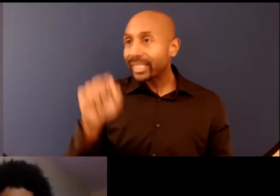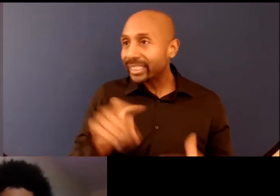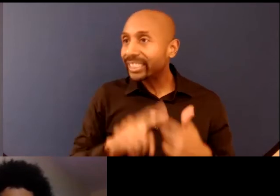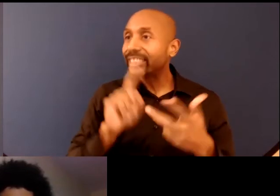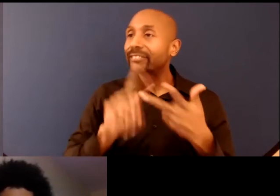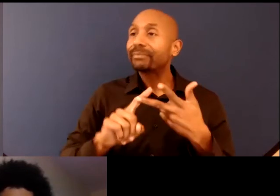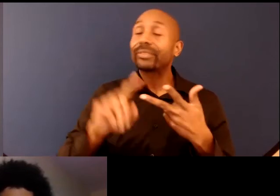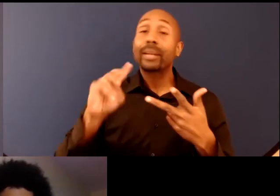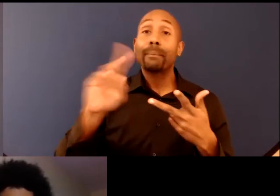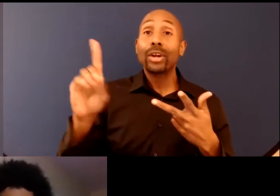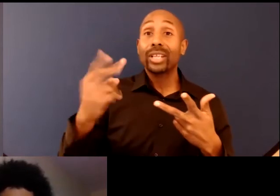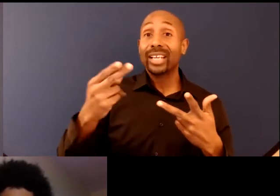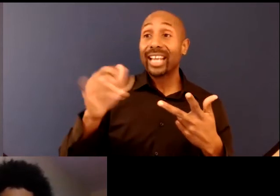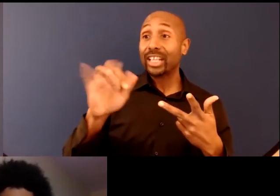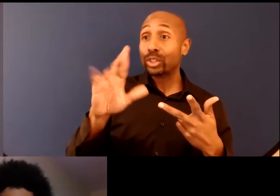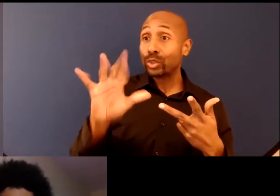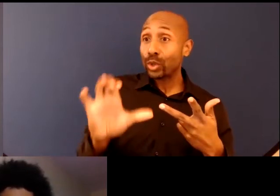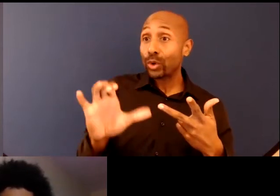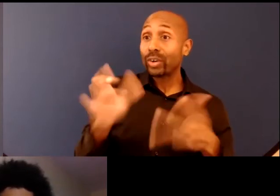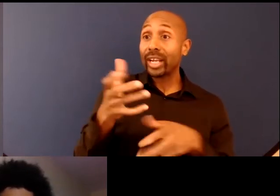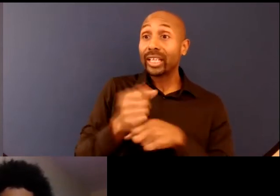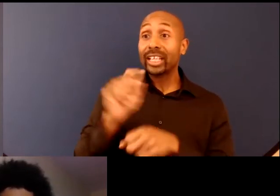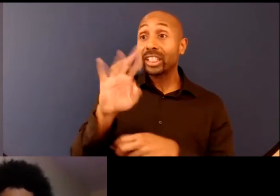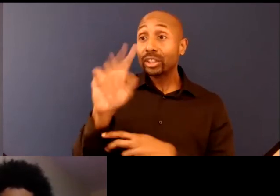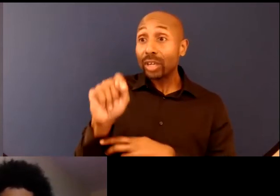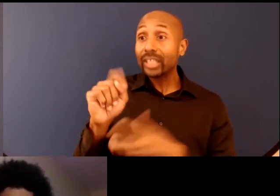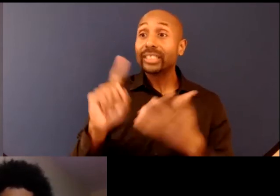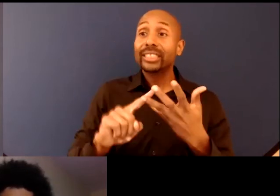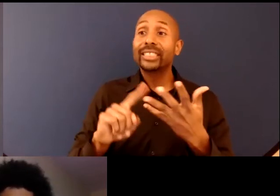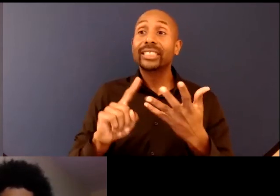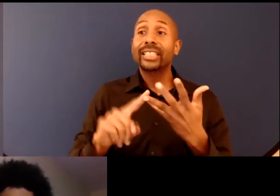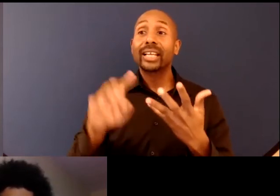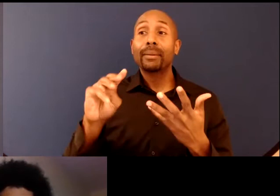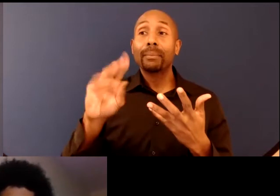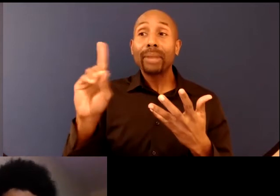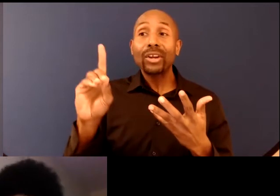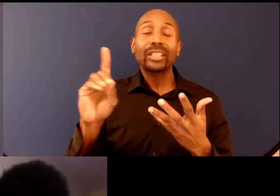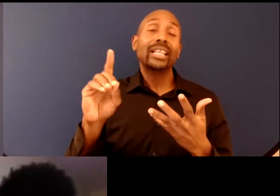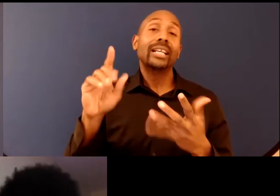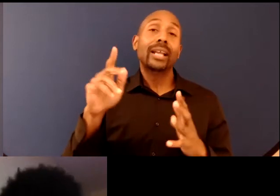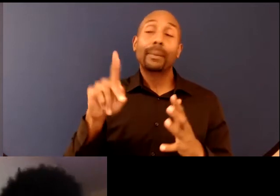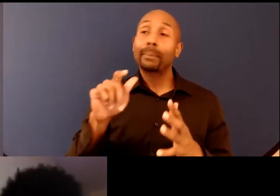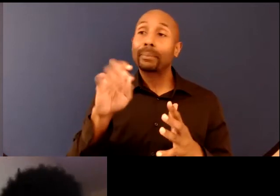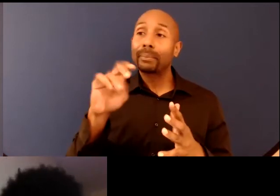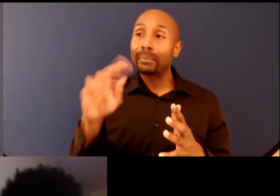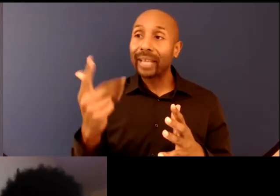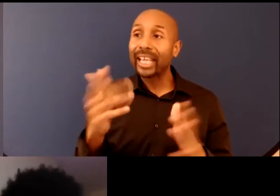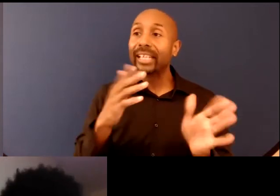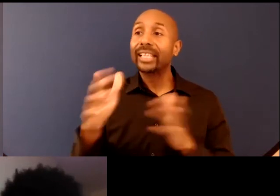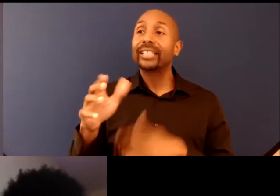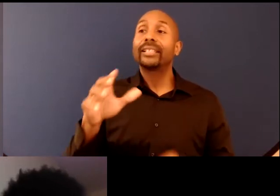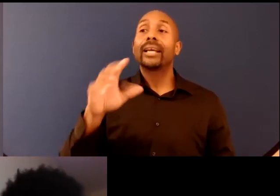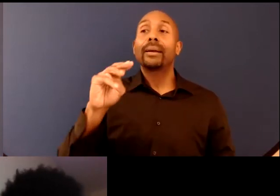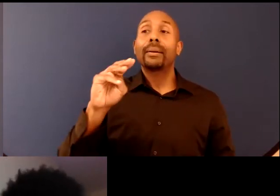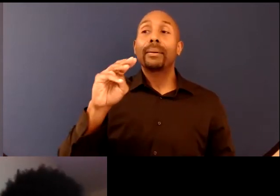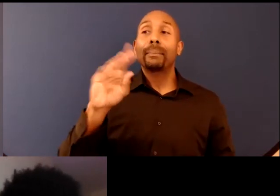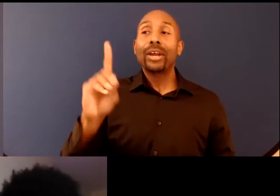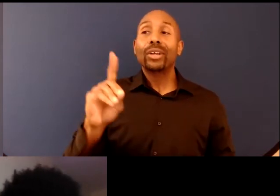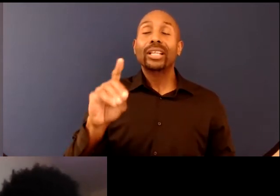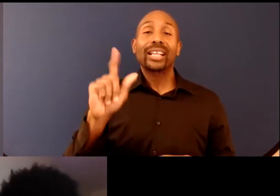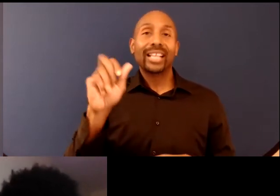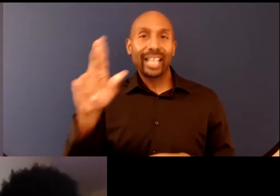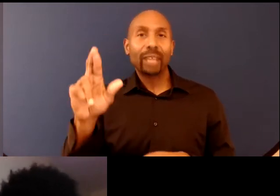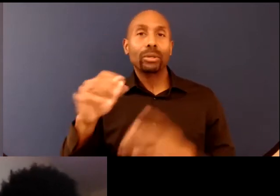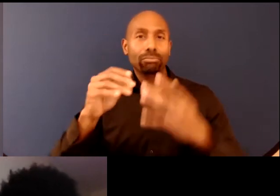Arts and Humanities Research Council in the United Kingdom, the Institute of Museum and Library Science, and the University of